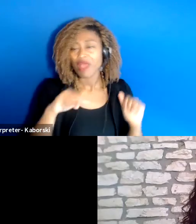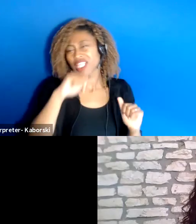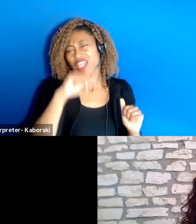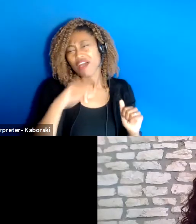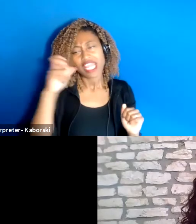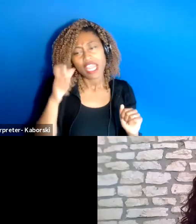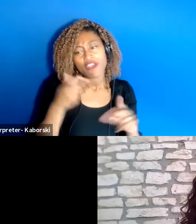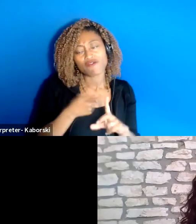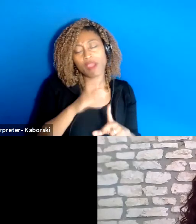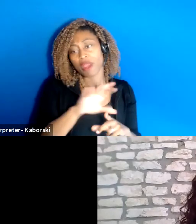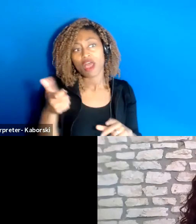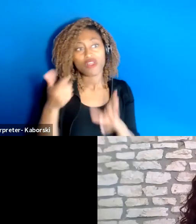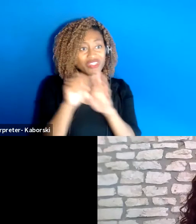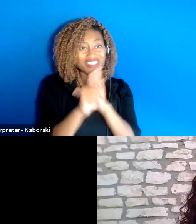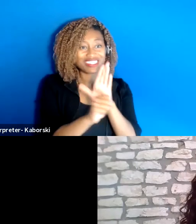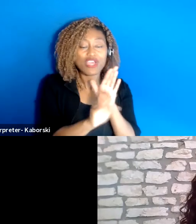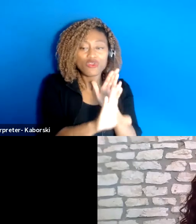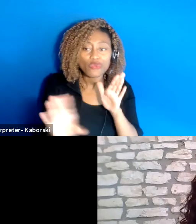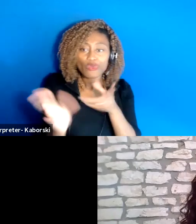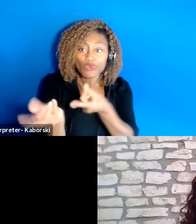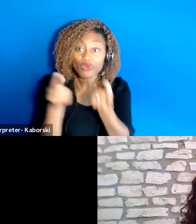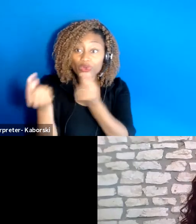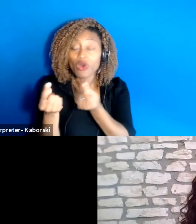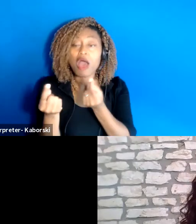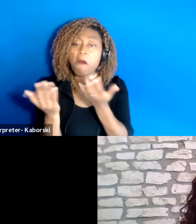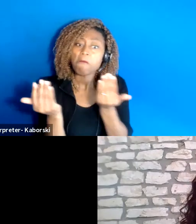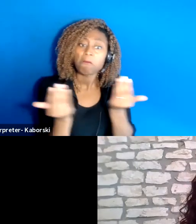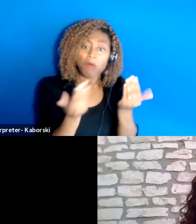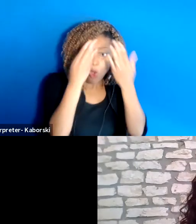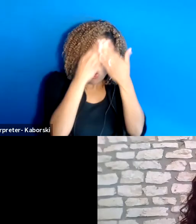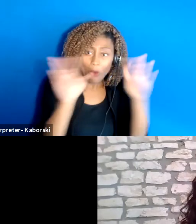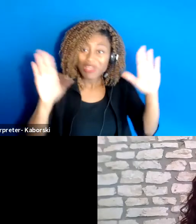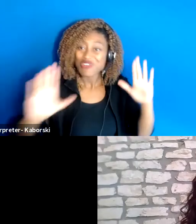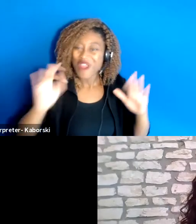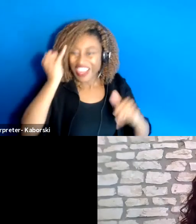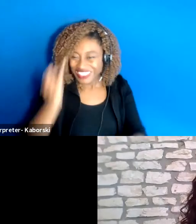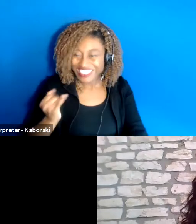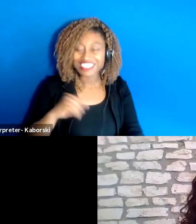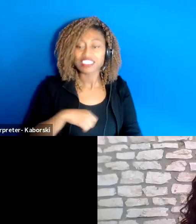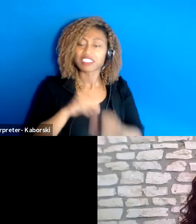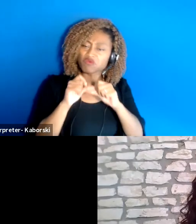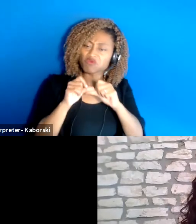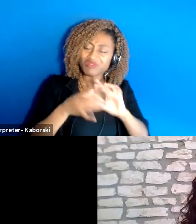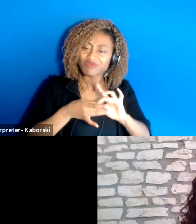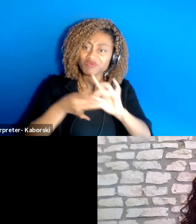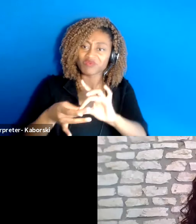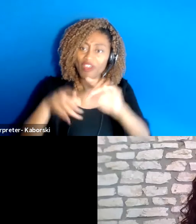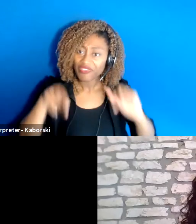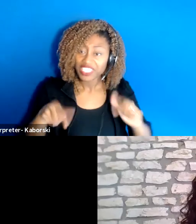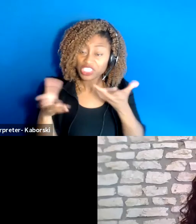from other states about what you all might be doing too. So I think keeping up this conversation